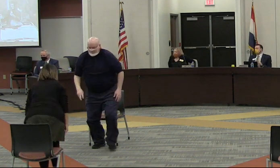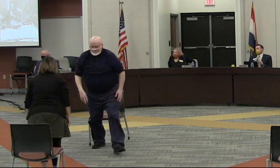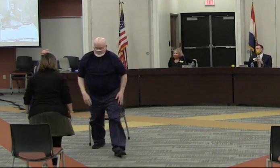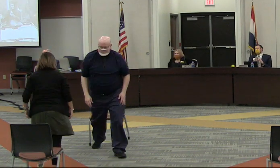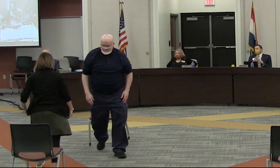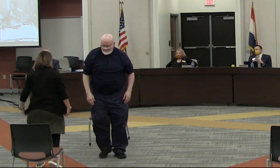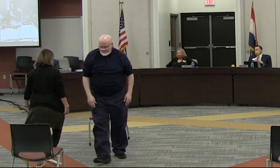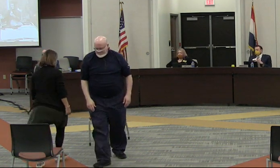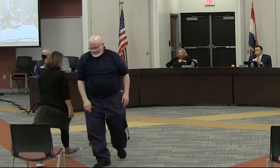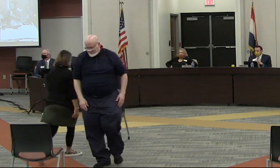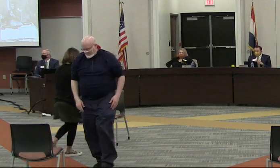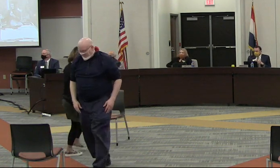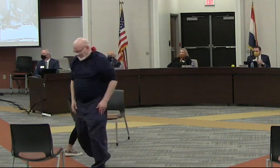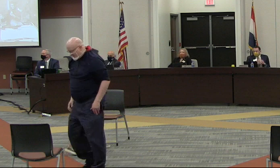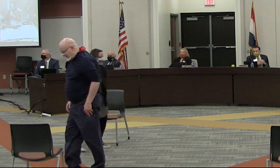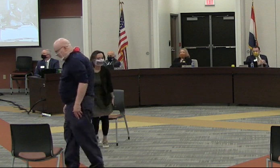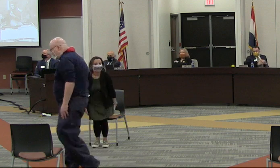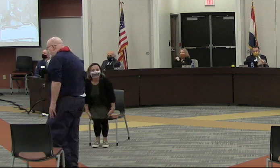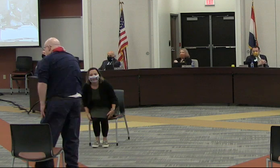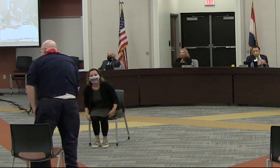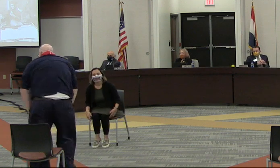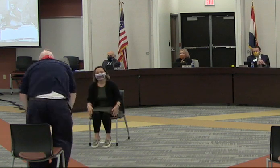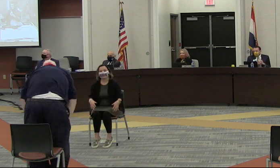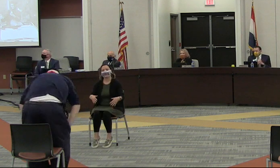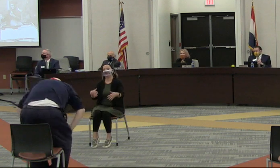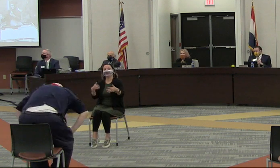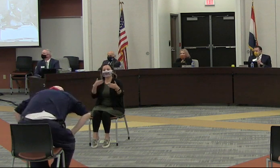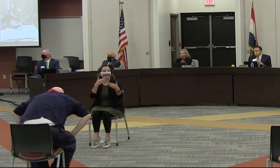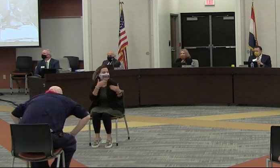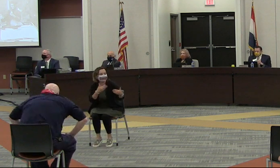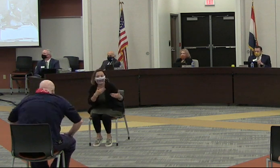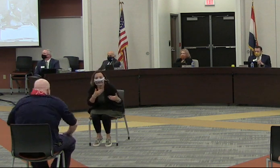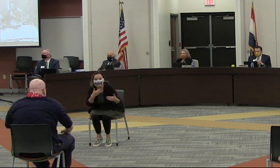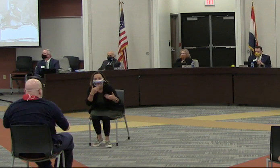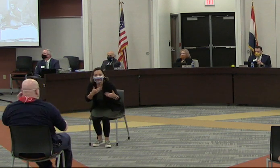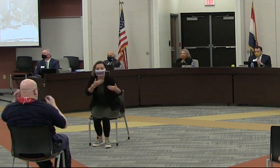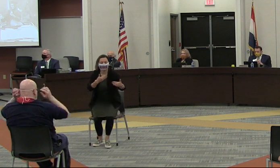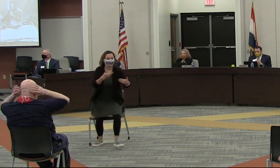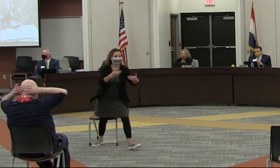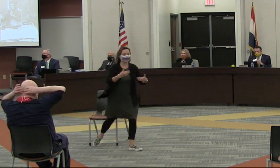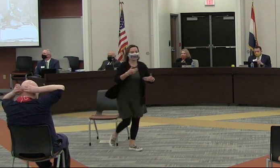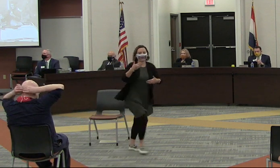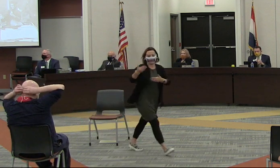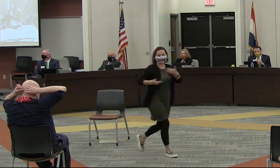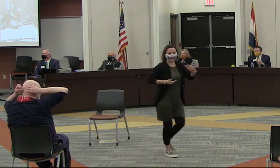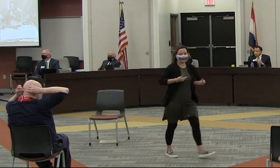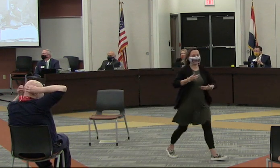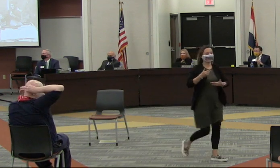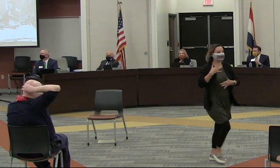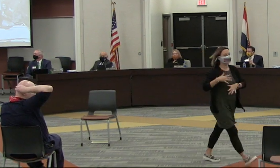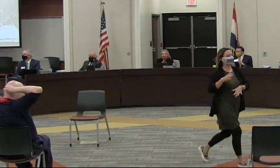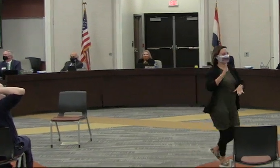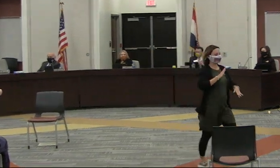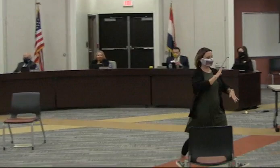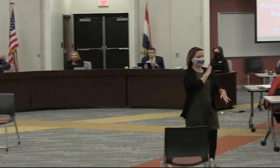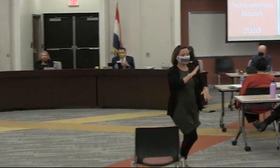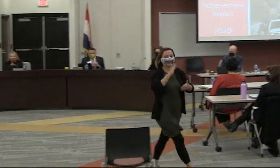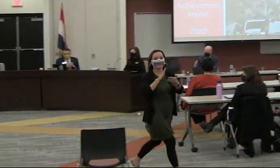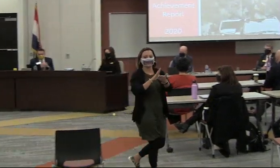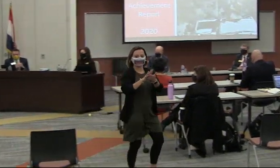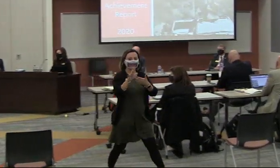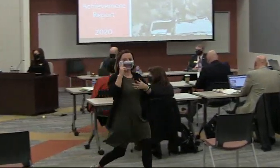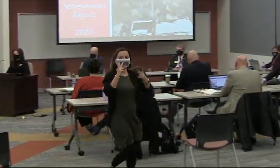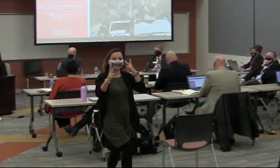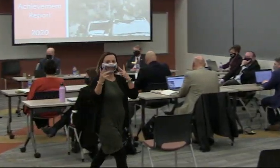student assessment. Thank you. Good evening, President Todd, Vice President Hopper, board members, Dr. Marty, Mrs. Stover. It's so nice to see